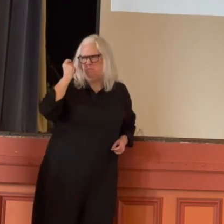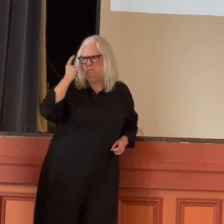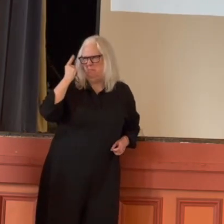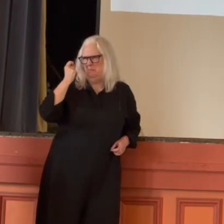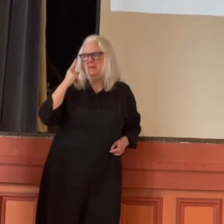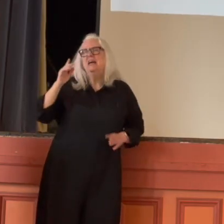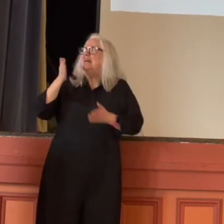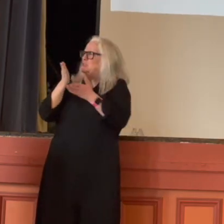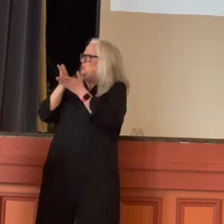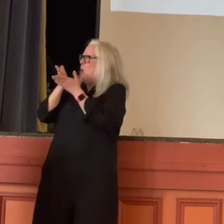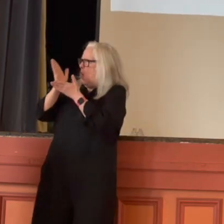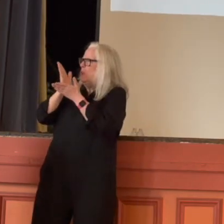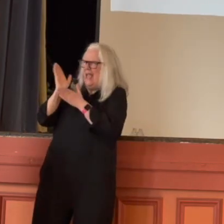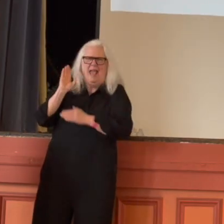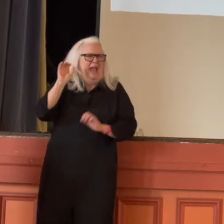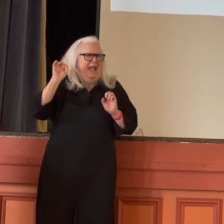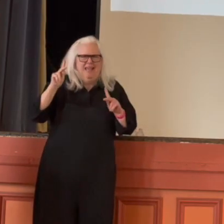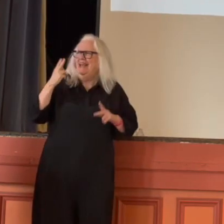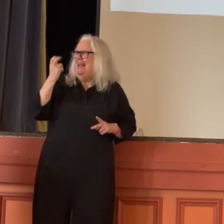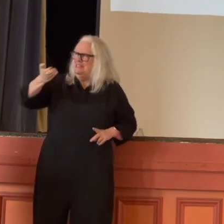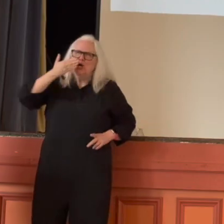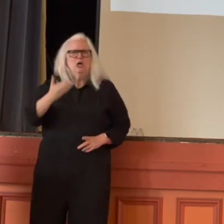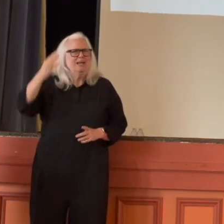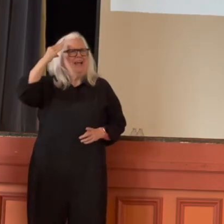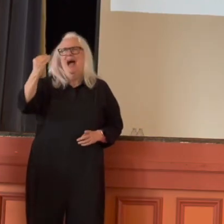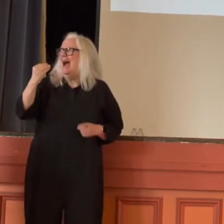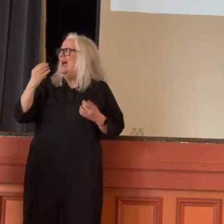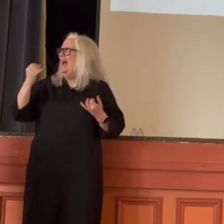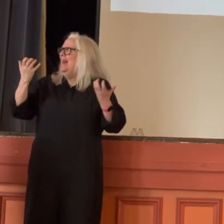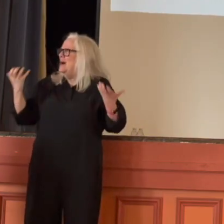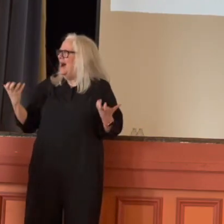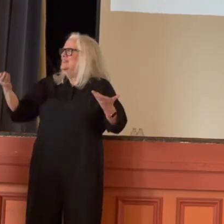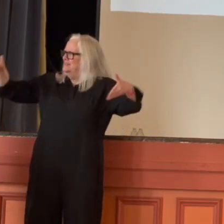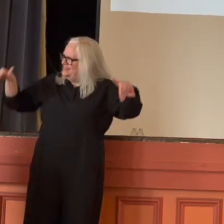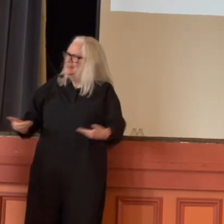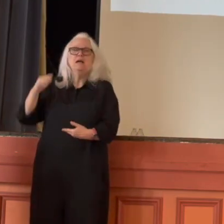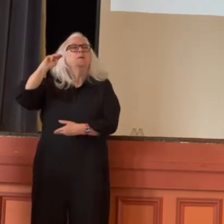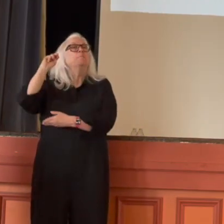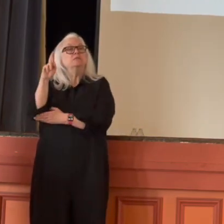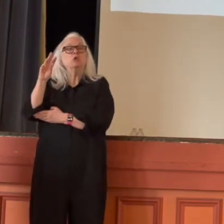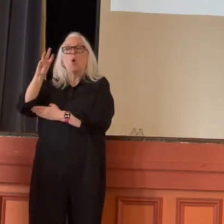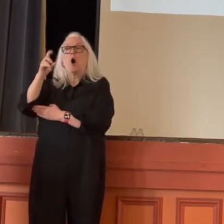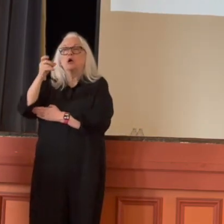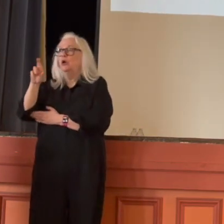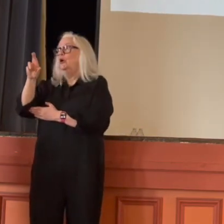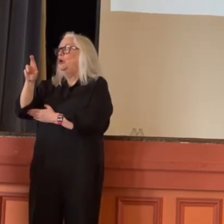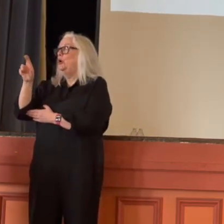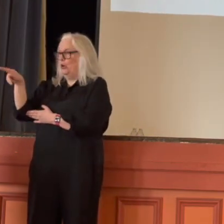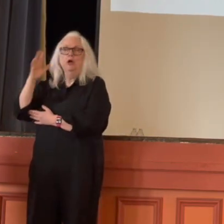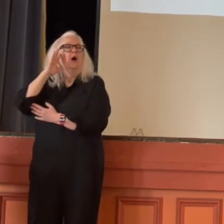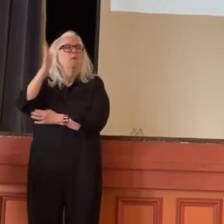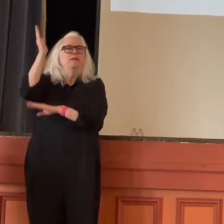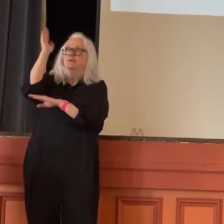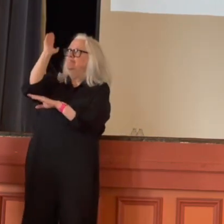good guy. I want to take this moment to introduce Mr. Walt Walker with TY Lynn, who's going to give a